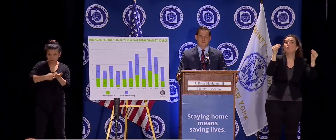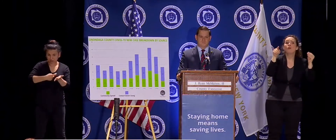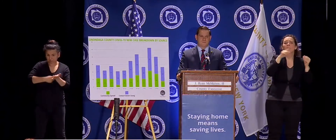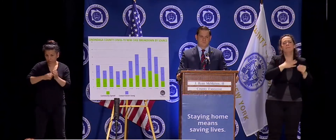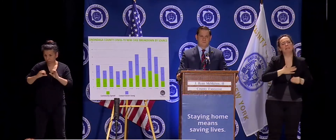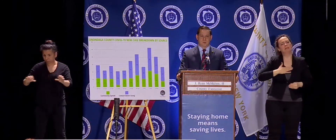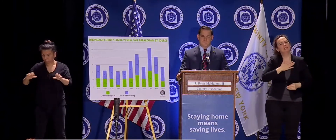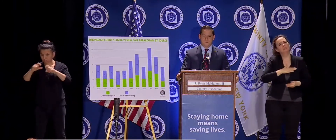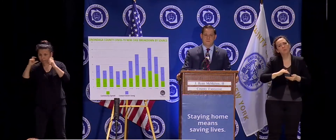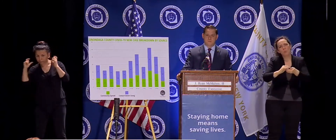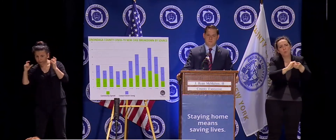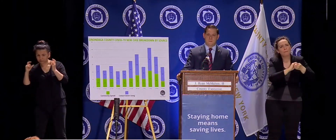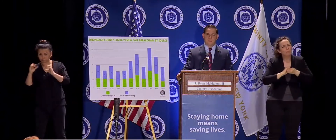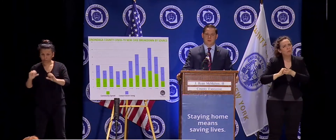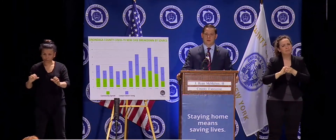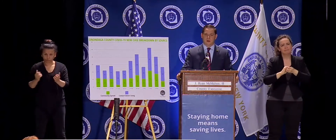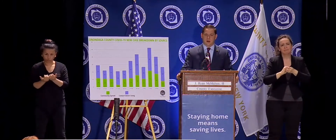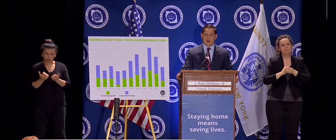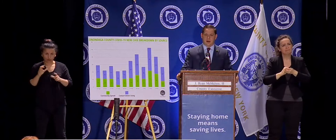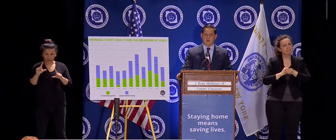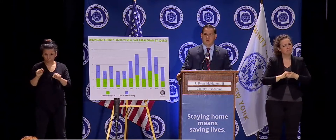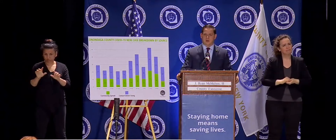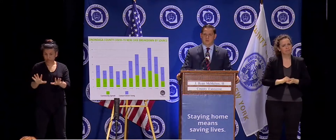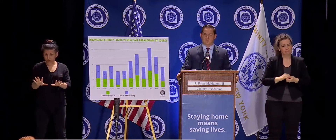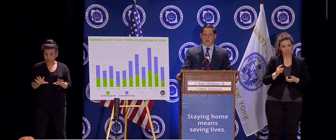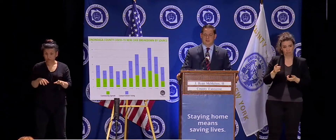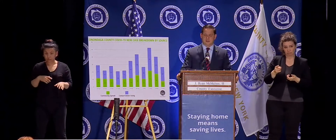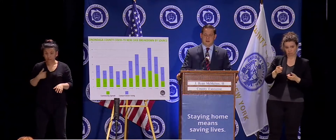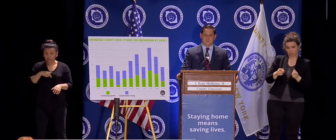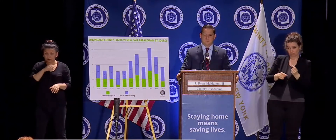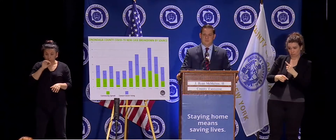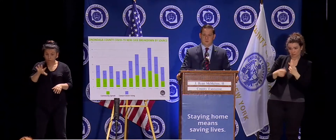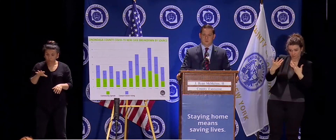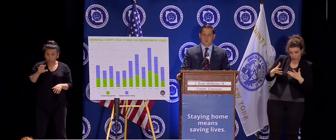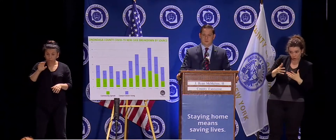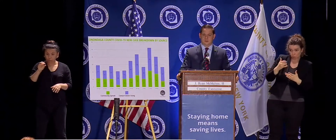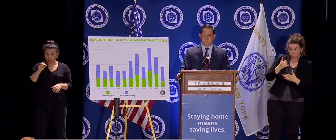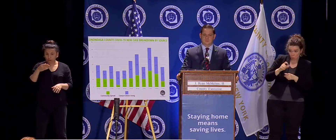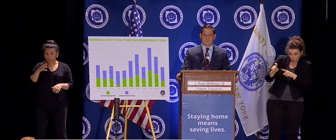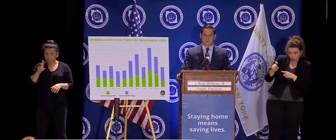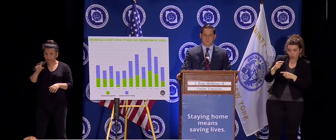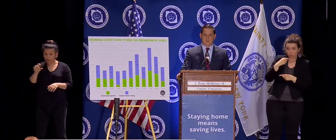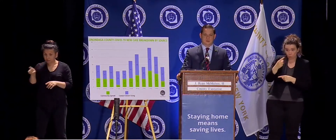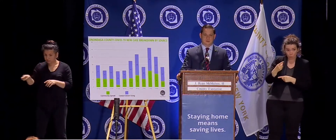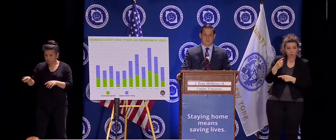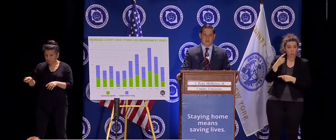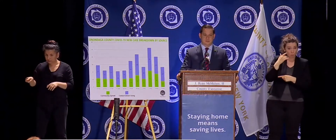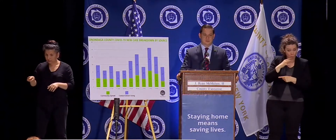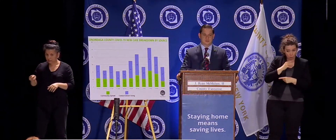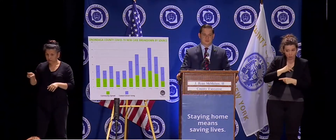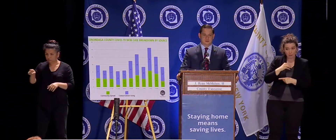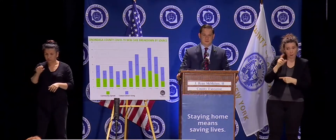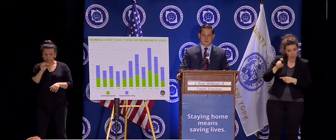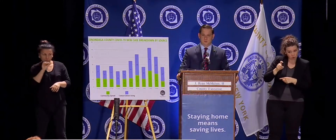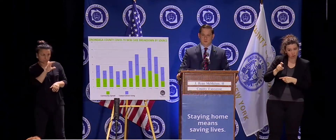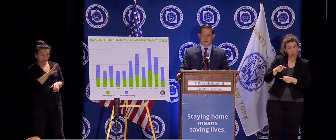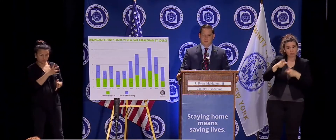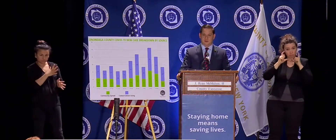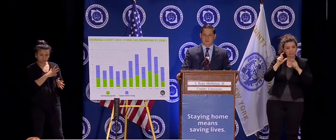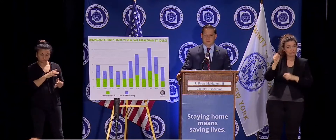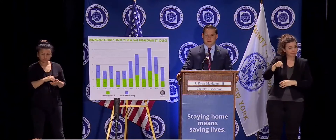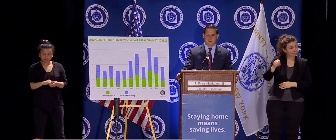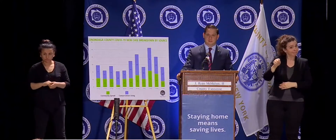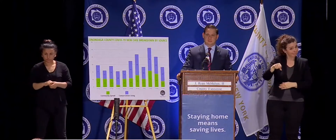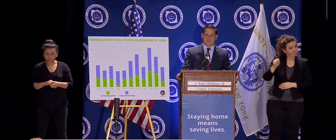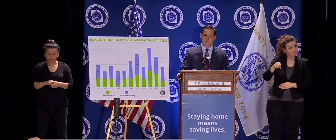Yeah. Yep. Their response? I don't know how the response is yet. We'll see. We'll see. Sometimes we talk